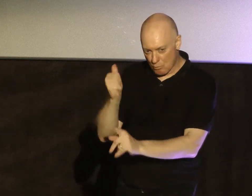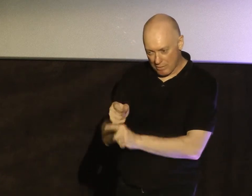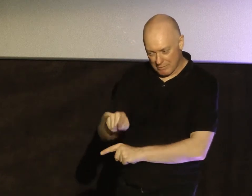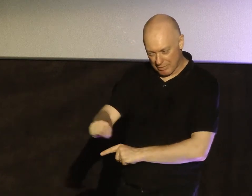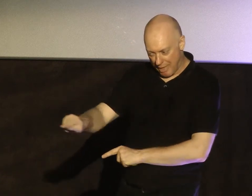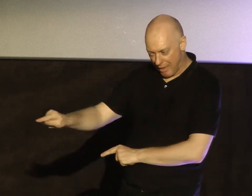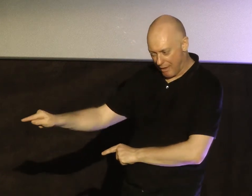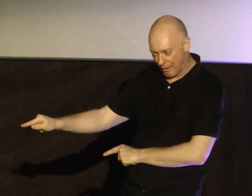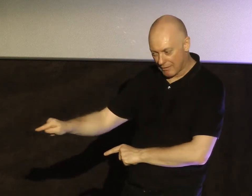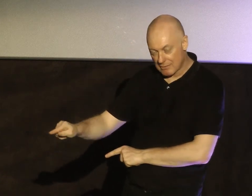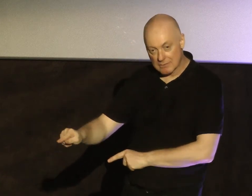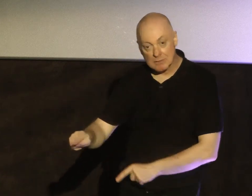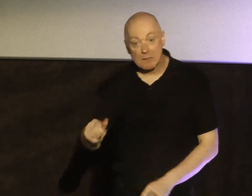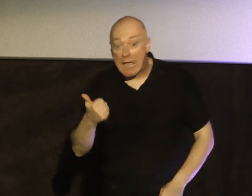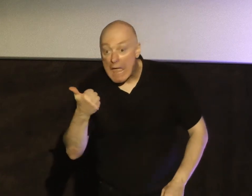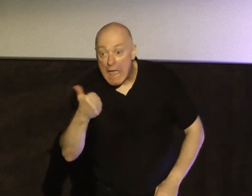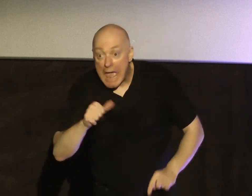Is there any hope for these relationships?